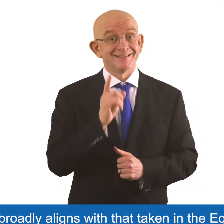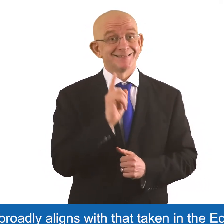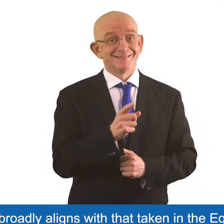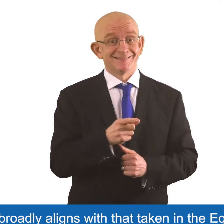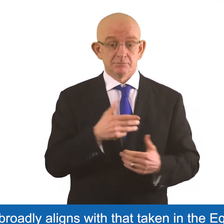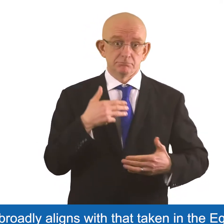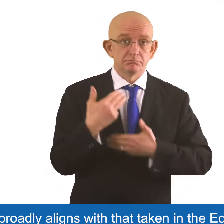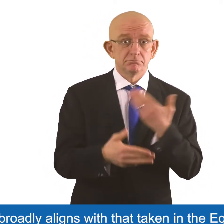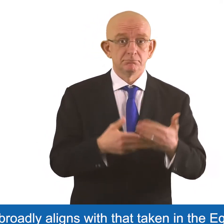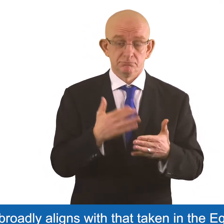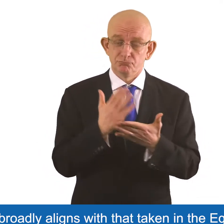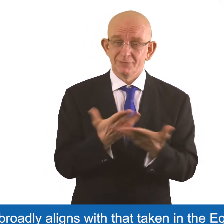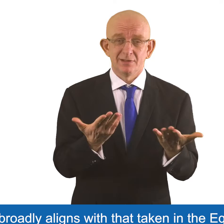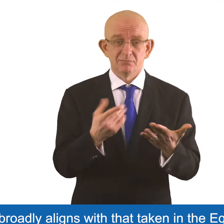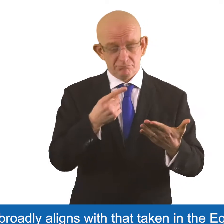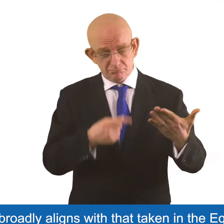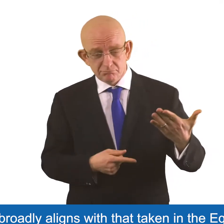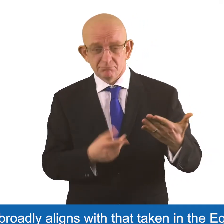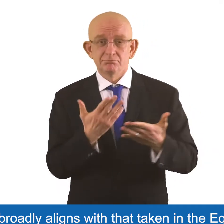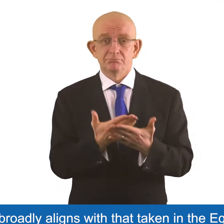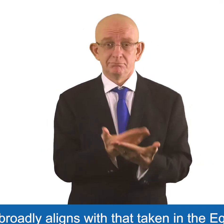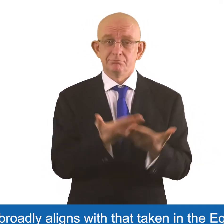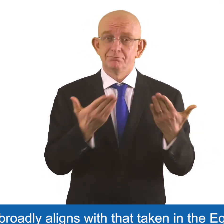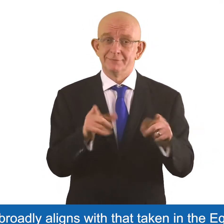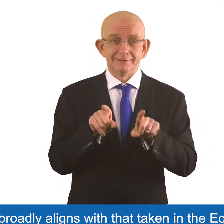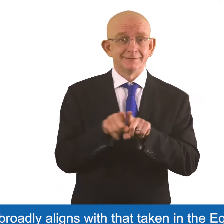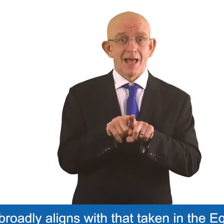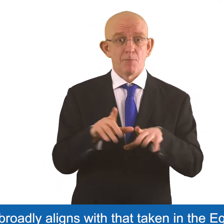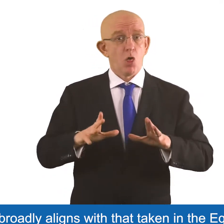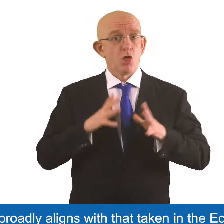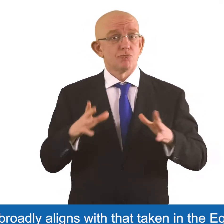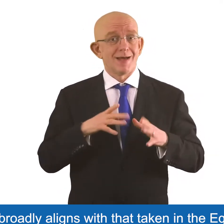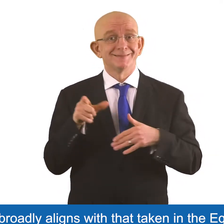This approach broadly aligns with that taken in the Equality Act 2010.